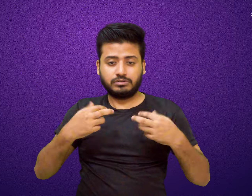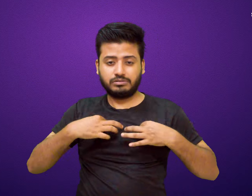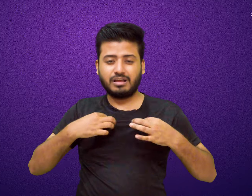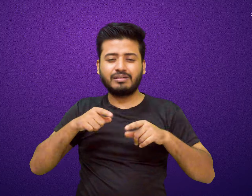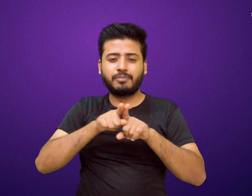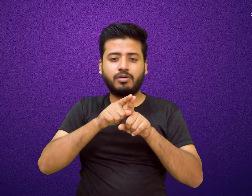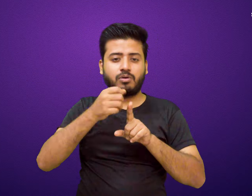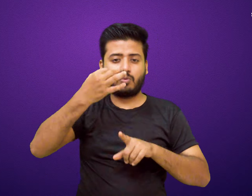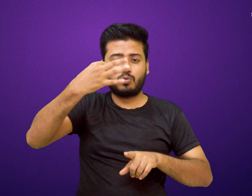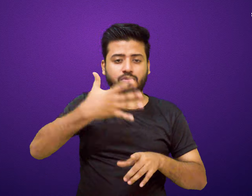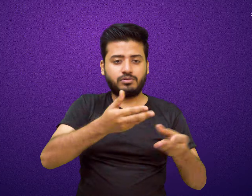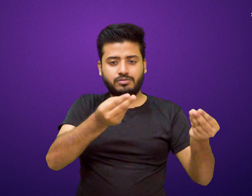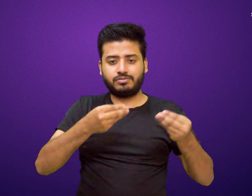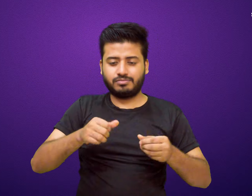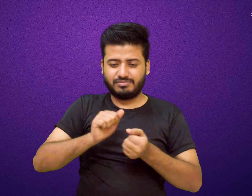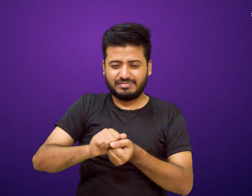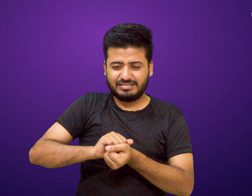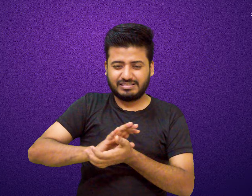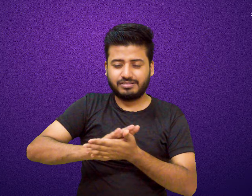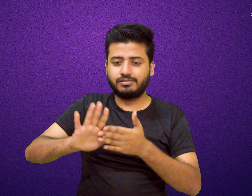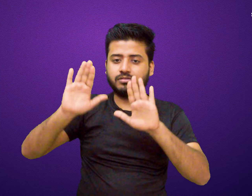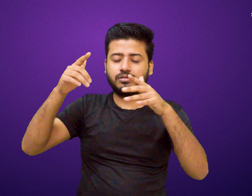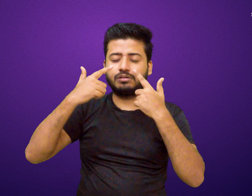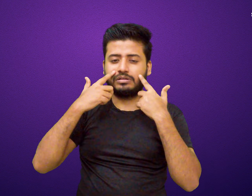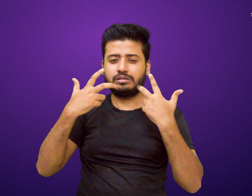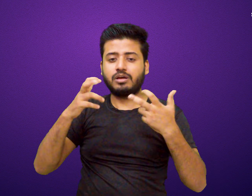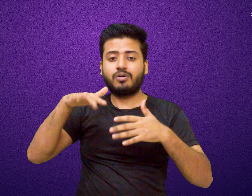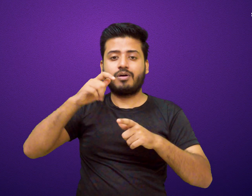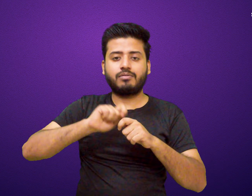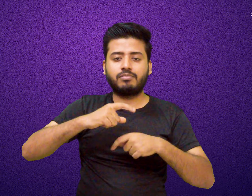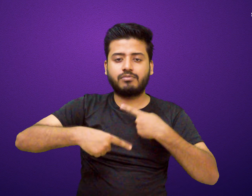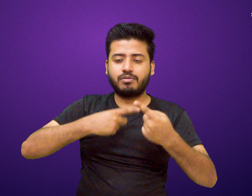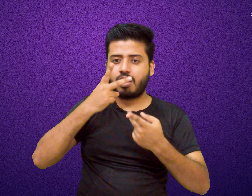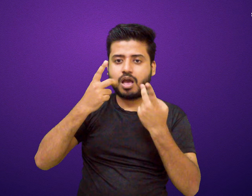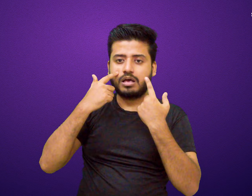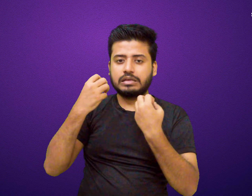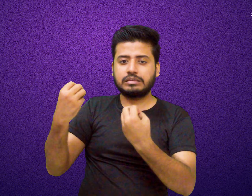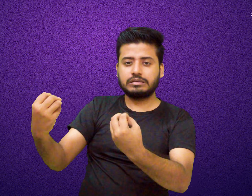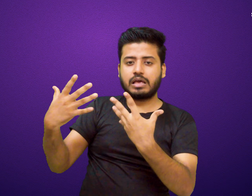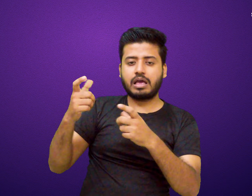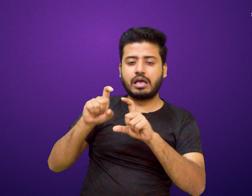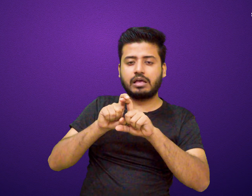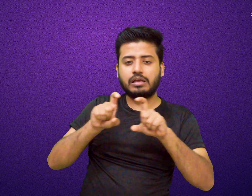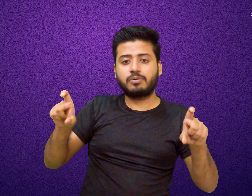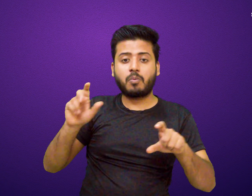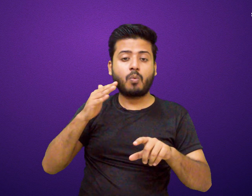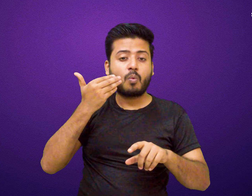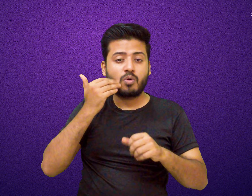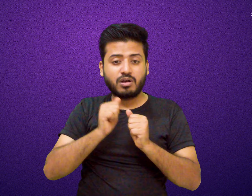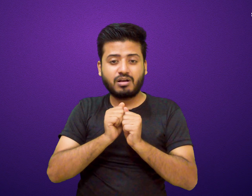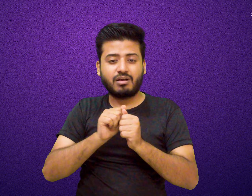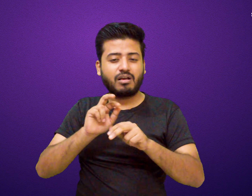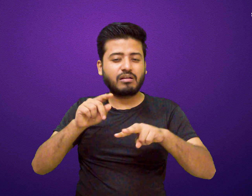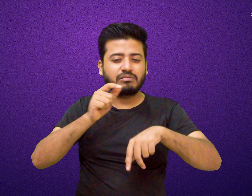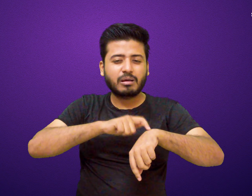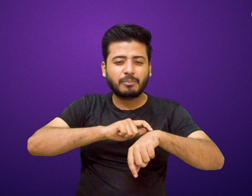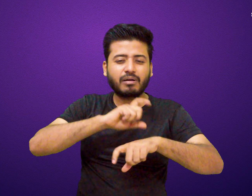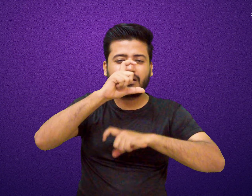it a good choice for woolens, delicates, and winter wear. It includes a fabric conditioner to keep clothes soft and has a neutral